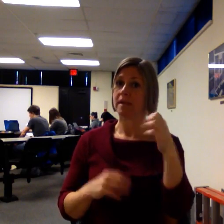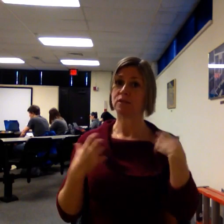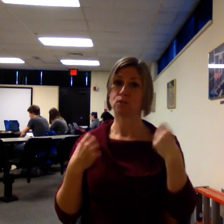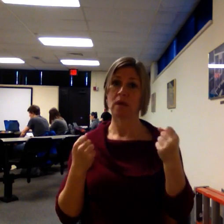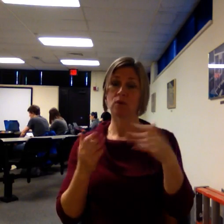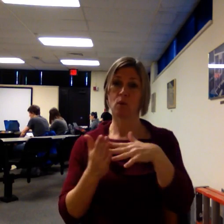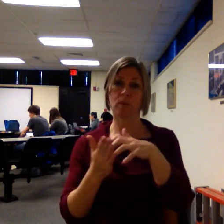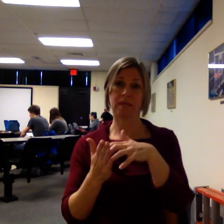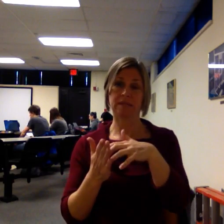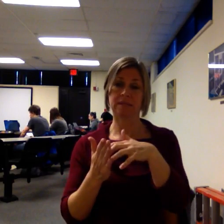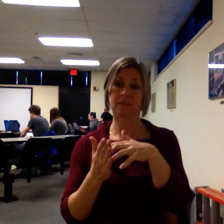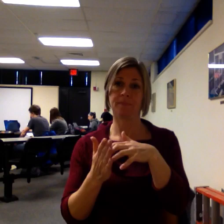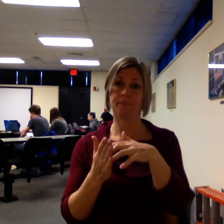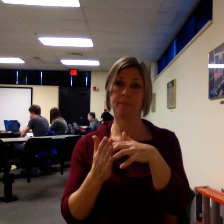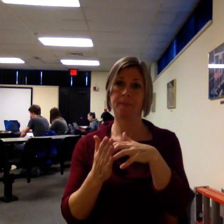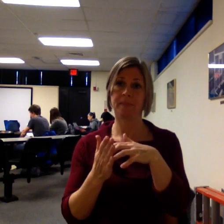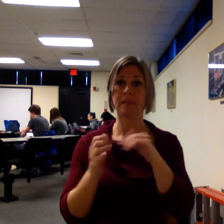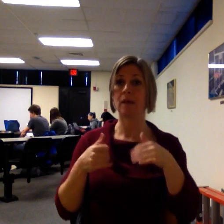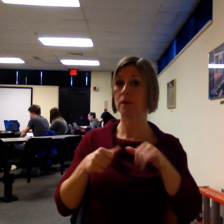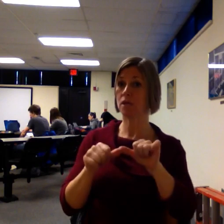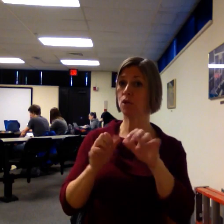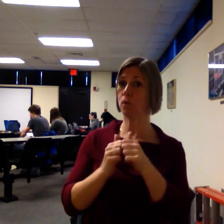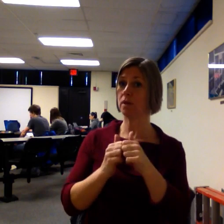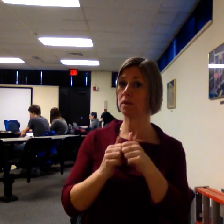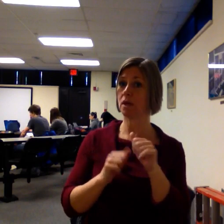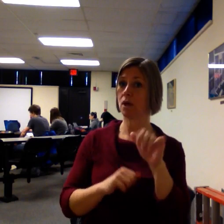Staying with Lowe's for a minute then.